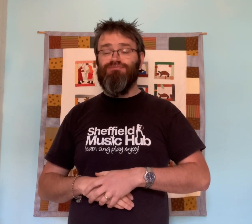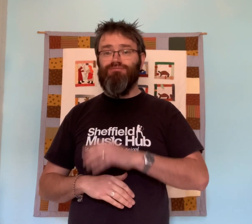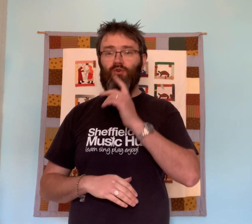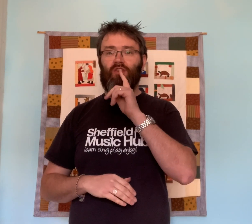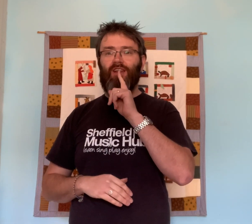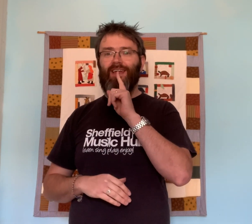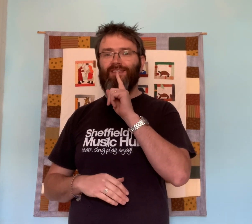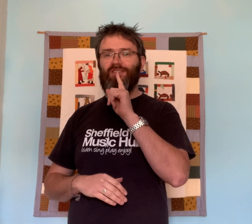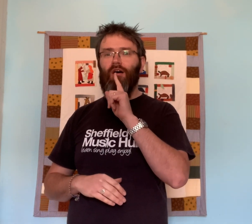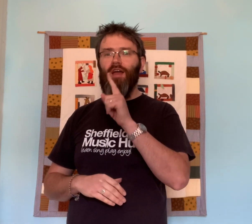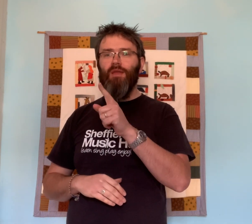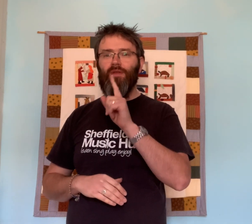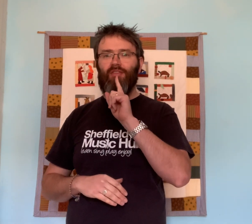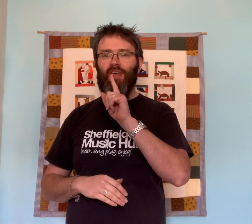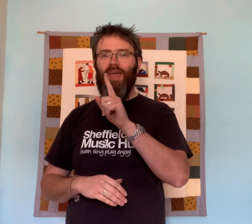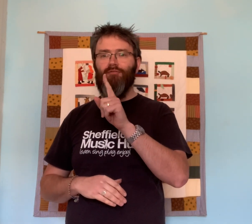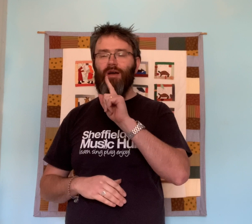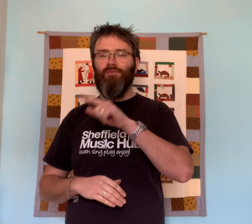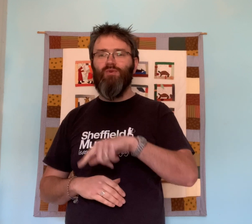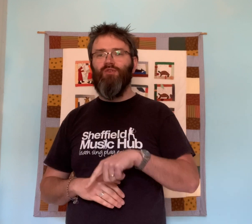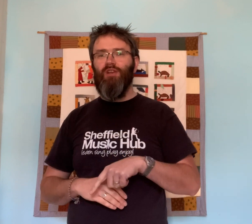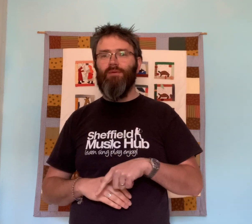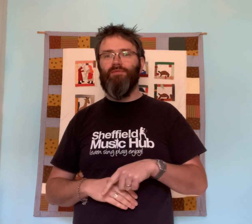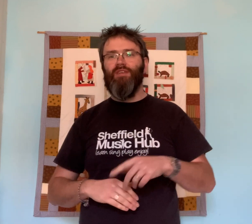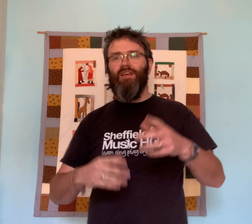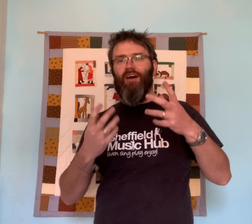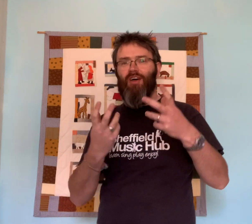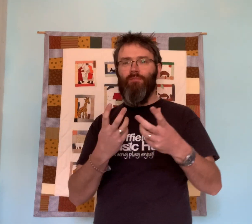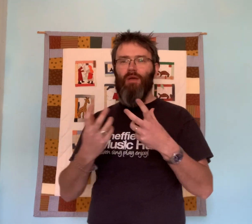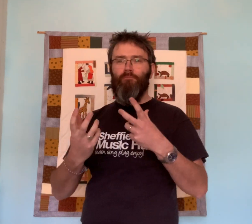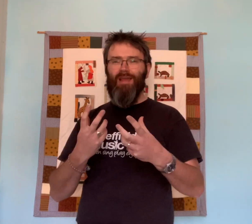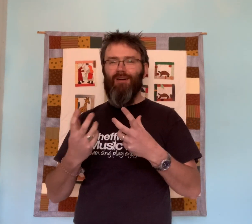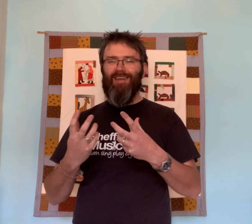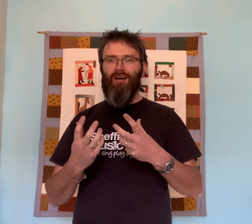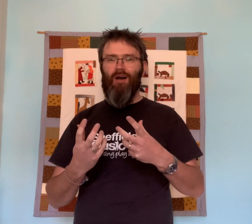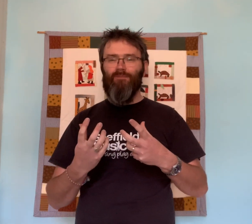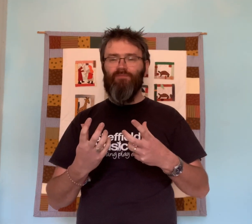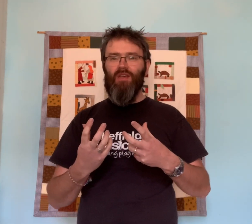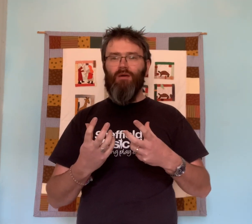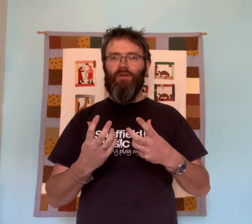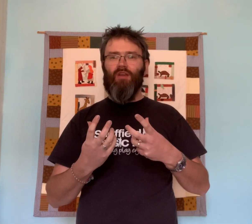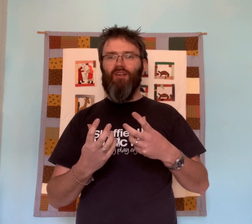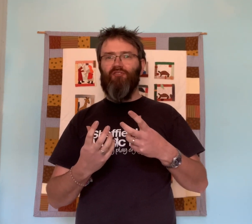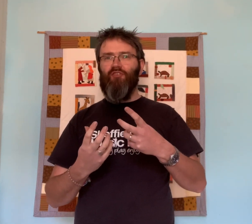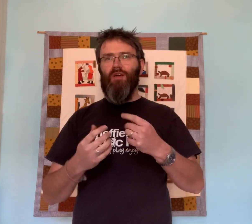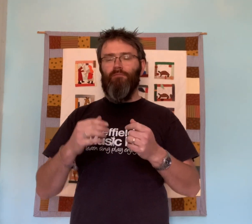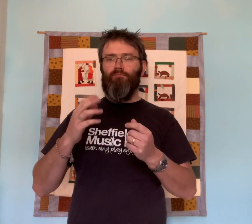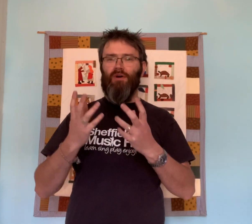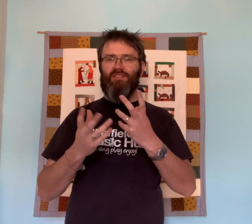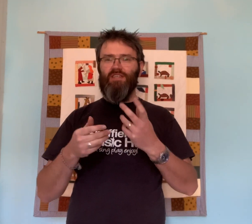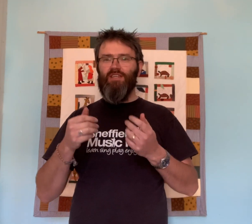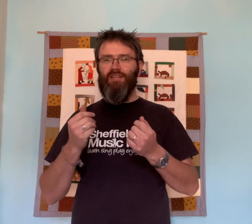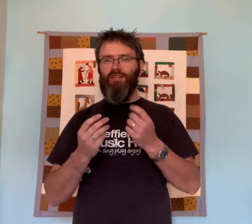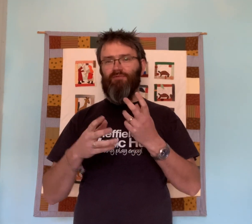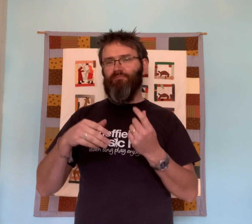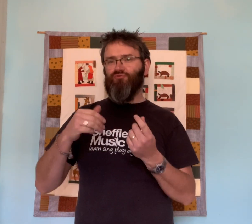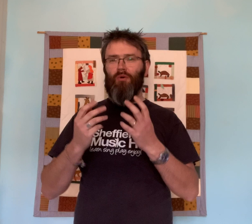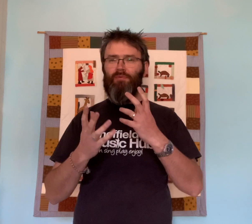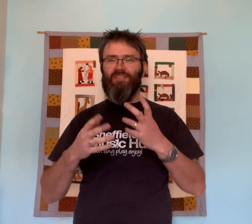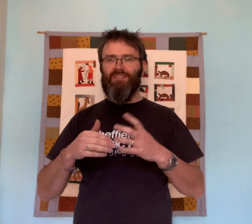you're going to let a tiny bit of that air out between your lips, and that'll be a bit like a hum, but a kind of buzzy, trumpety